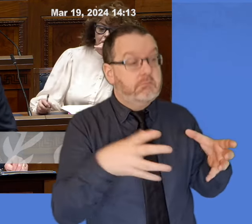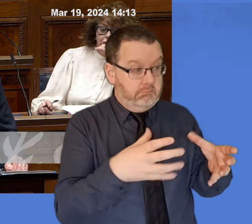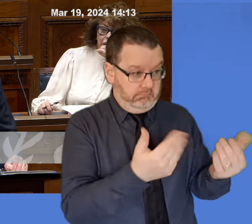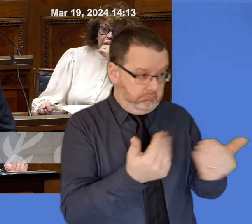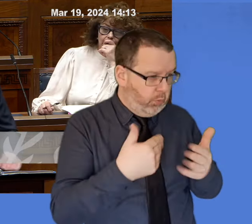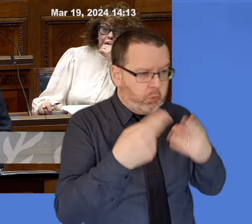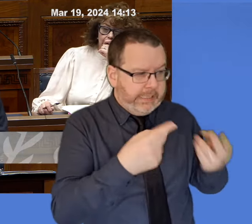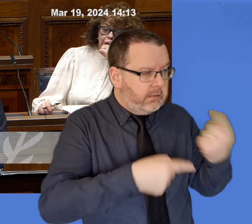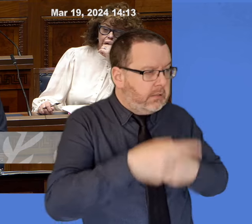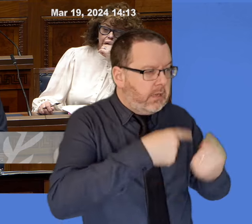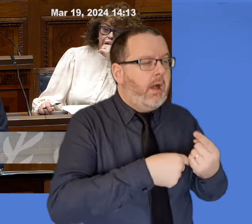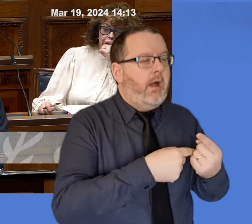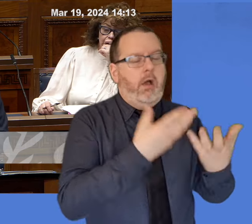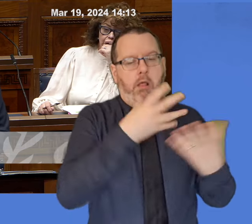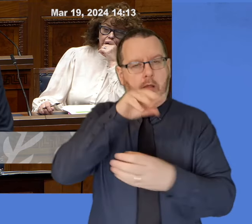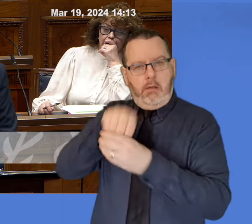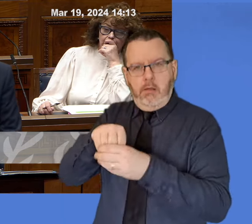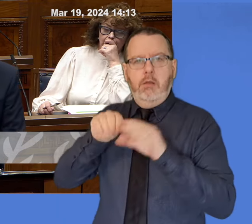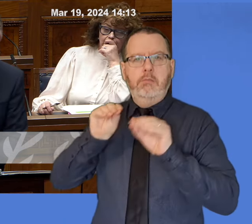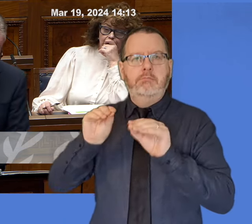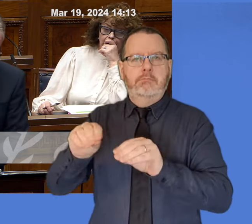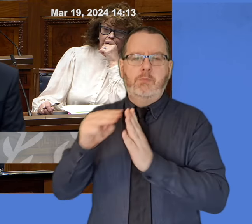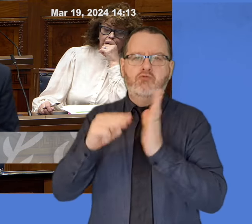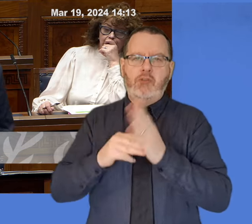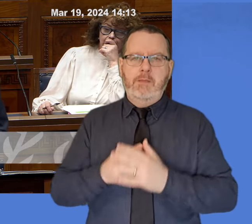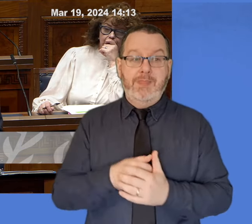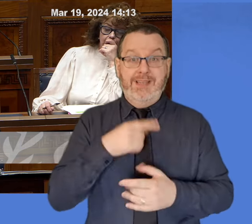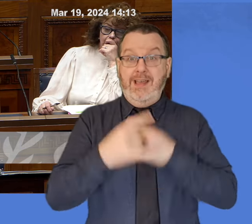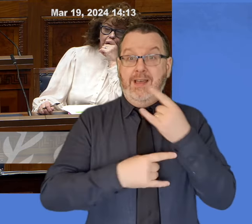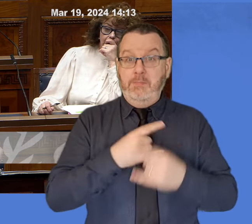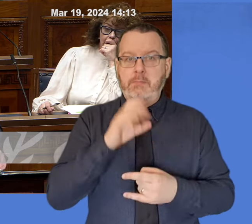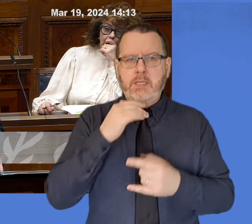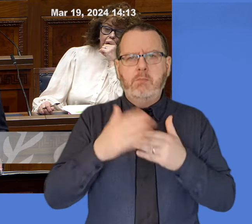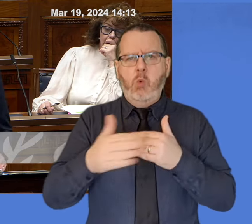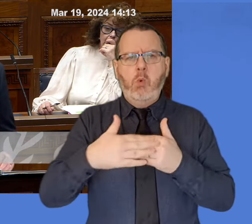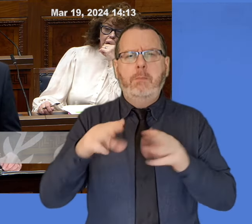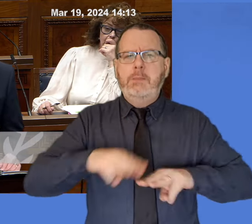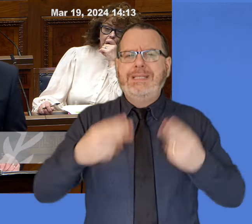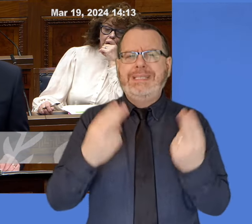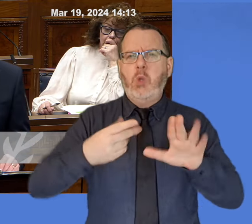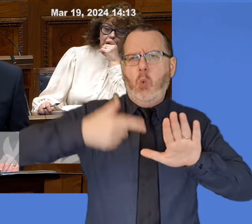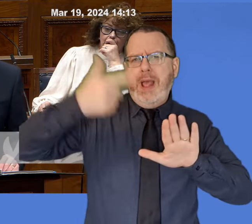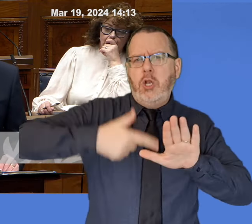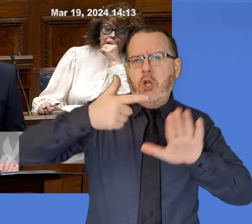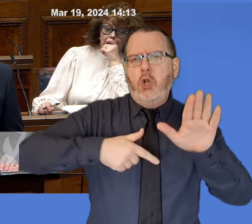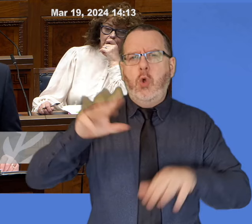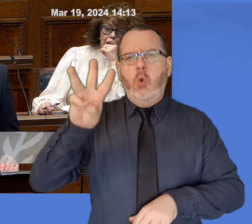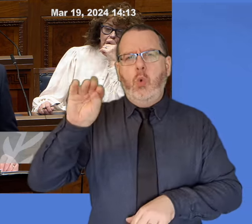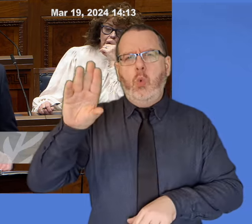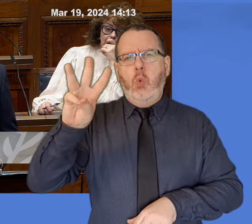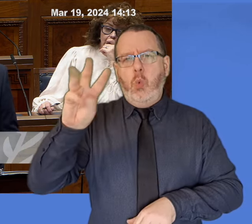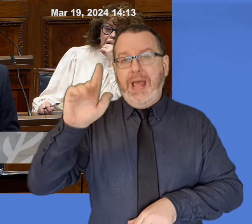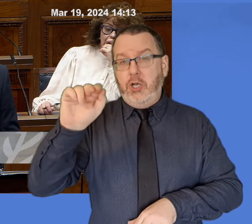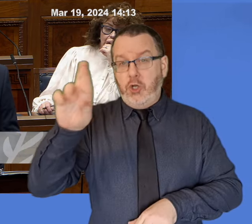For example, in response to increased demand for skilled welders, more than 180 people, many with no previous experience, have completed welding